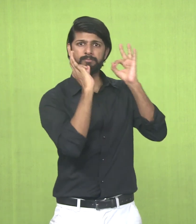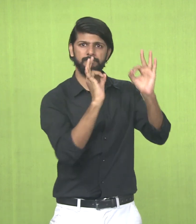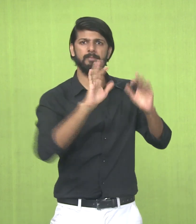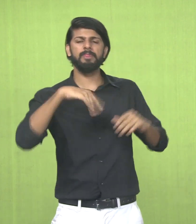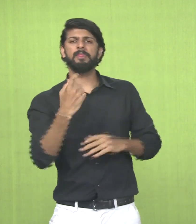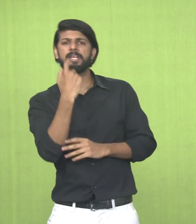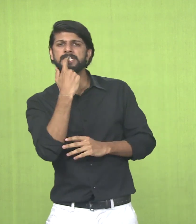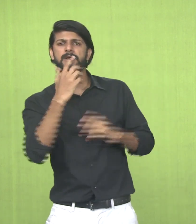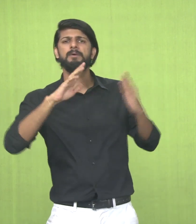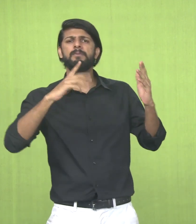and after